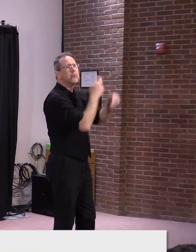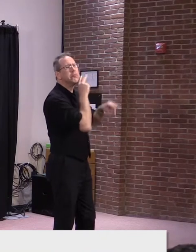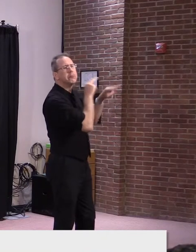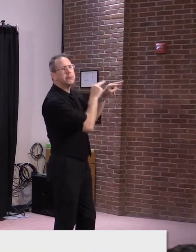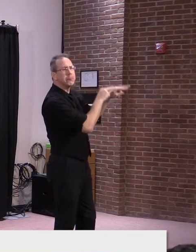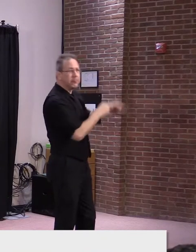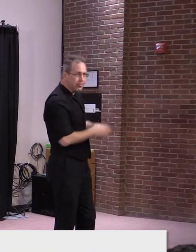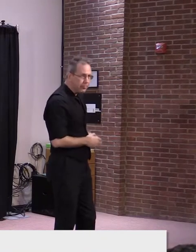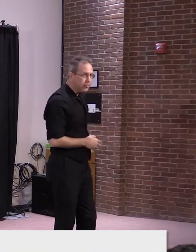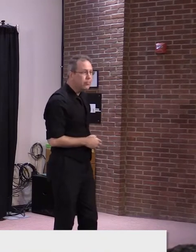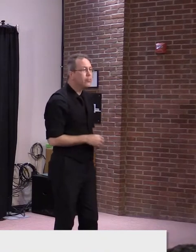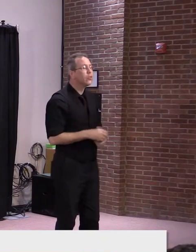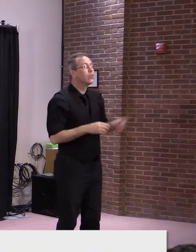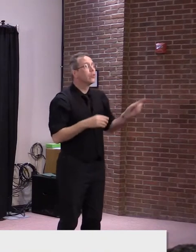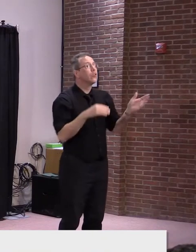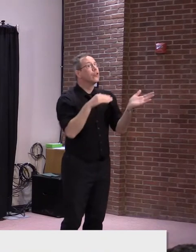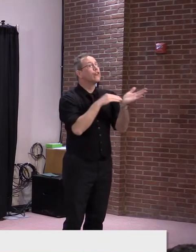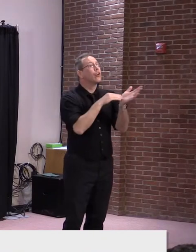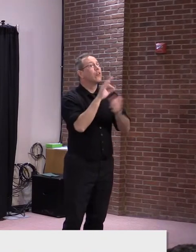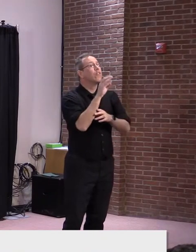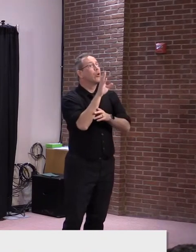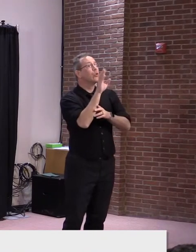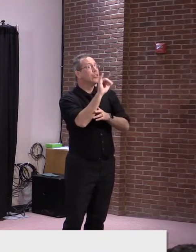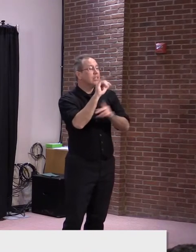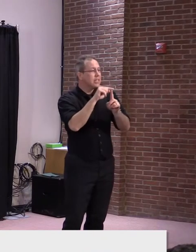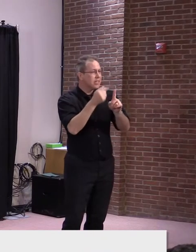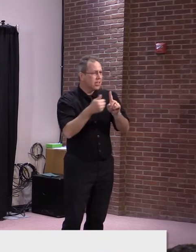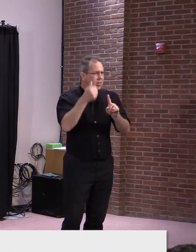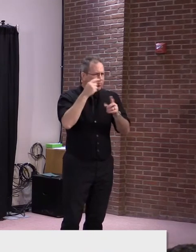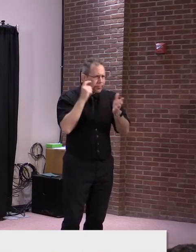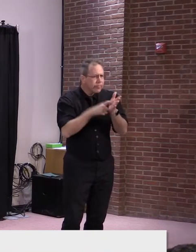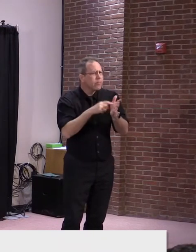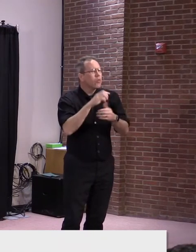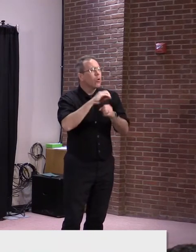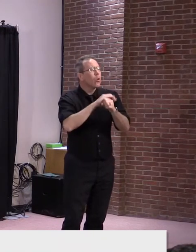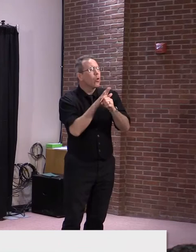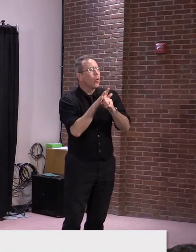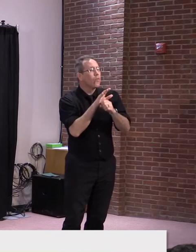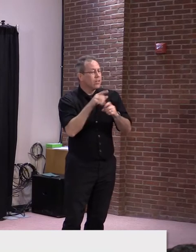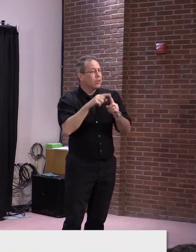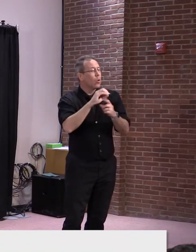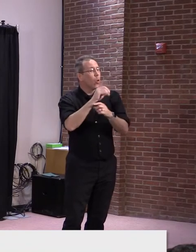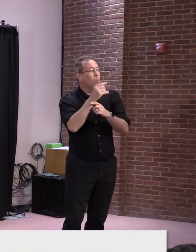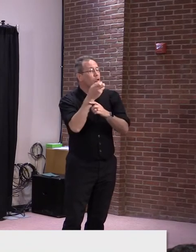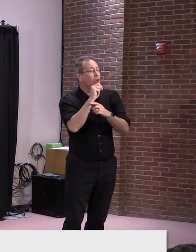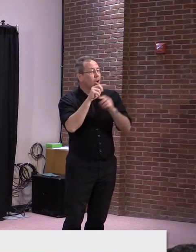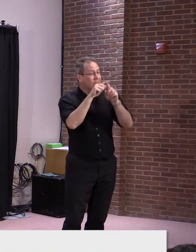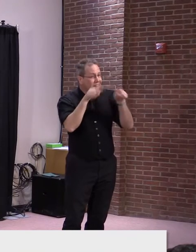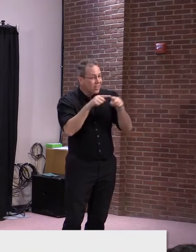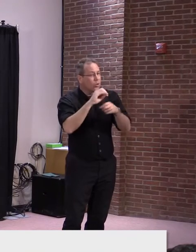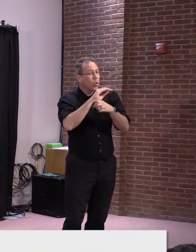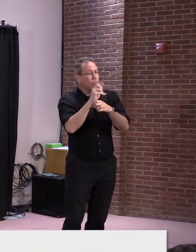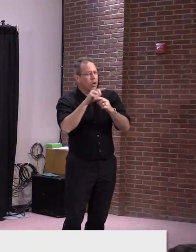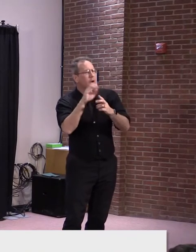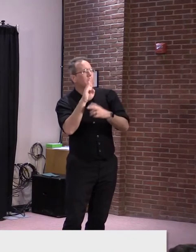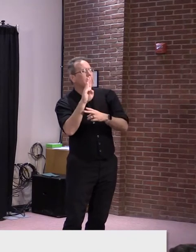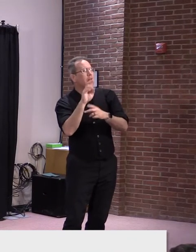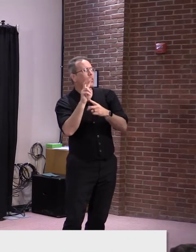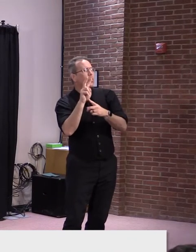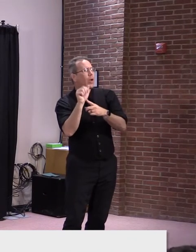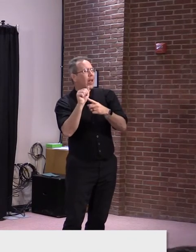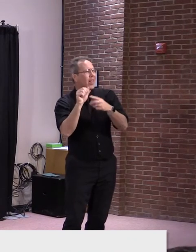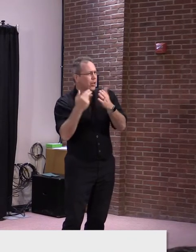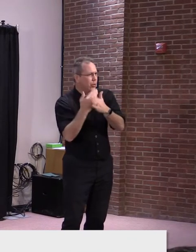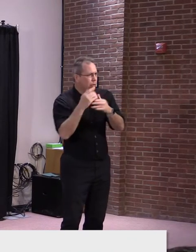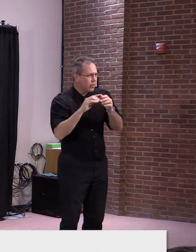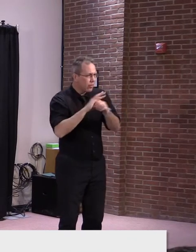variant, which seems to be a bit more transmissible, but he also said it does not appear to be any more severe, and it does not